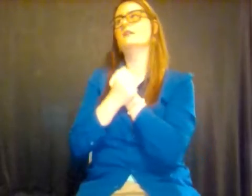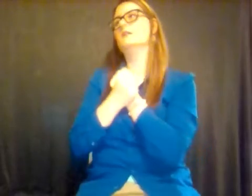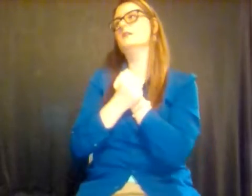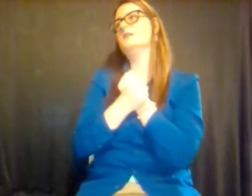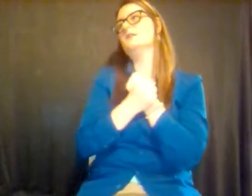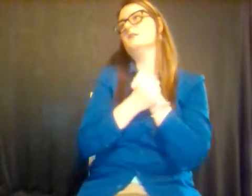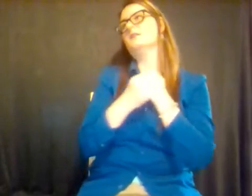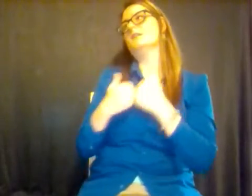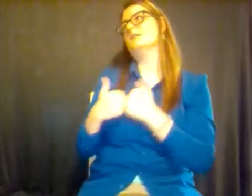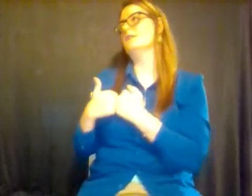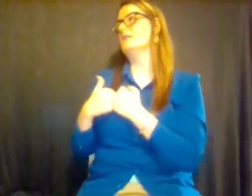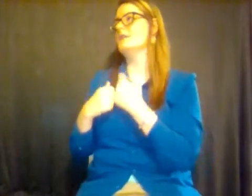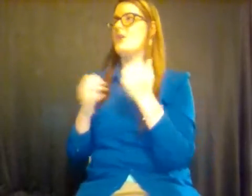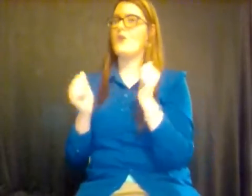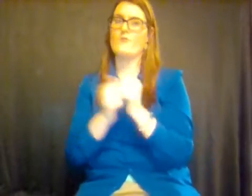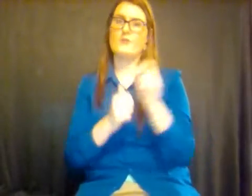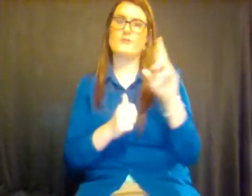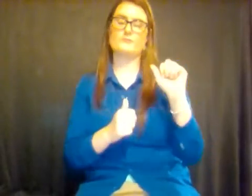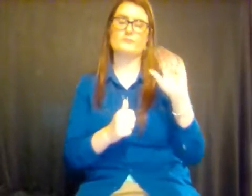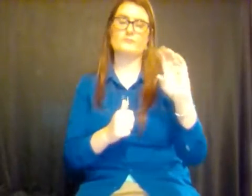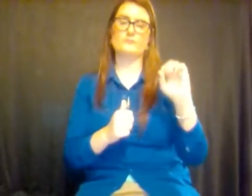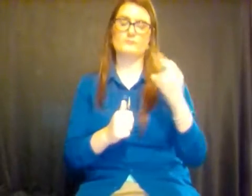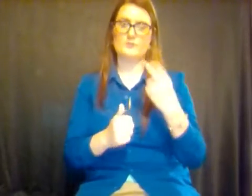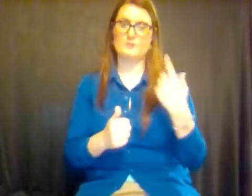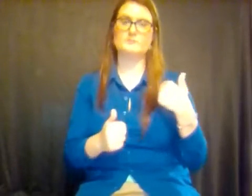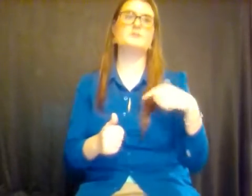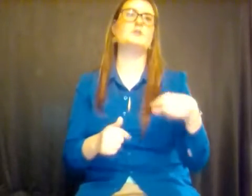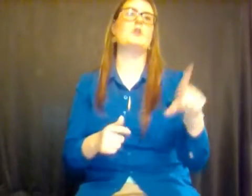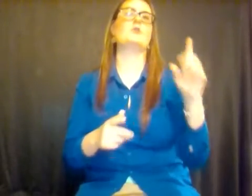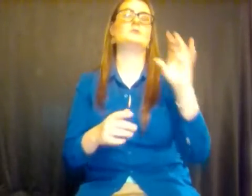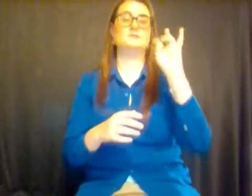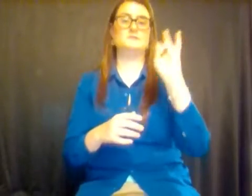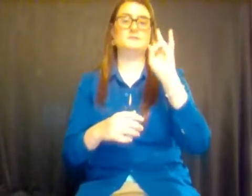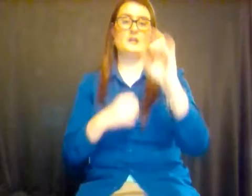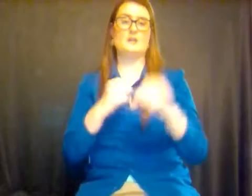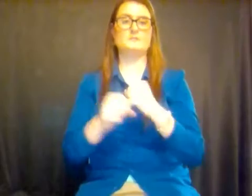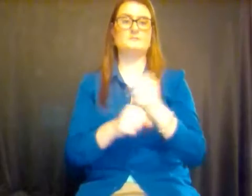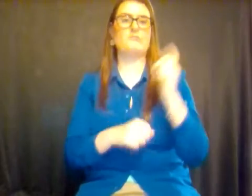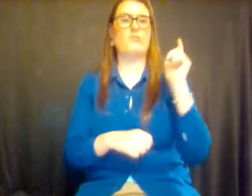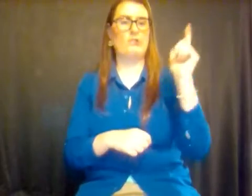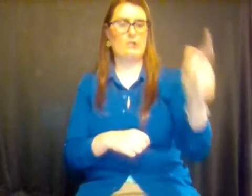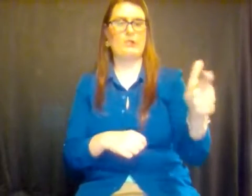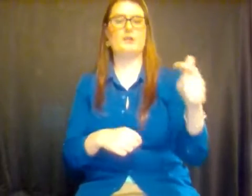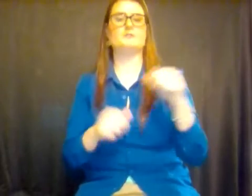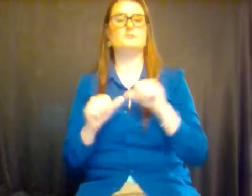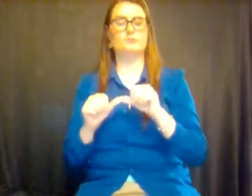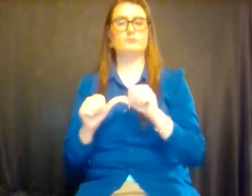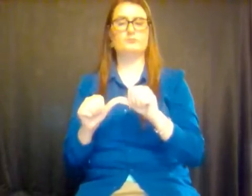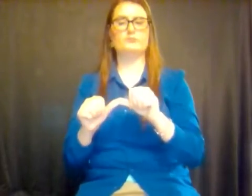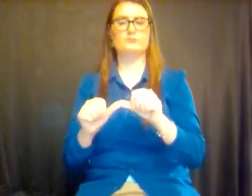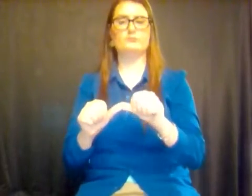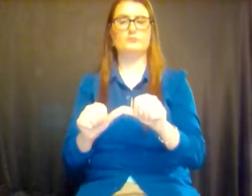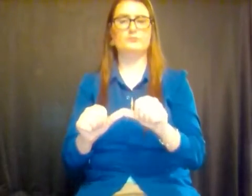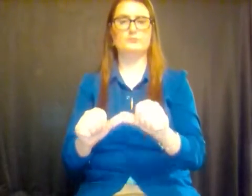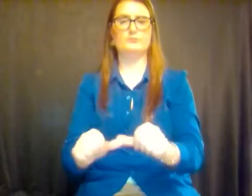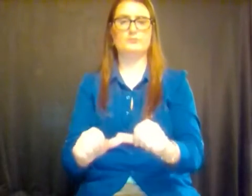Laban arranged a big wedding. He invited everyone from the town of Haran and threw a huge party, and he bought his daughter a long gown